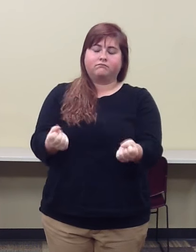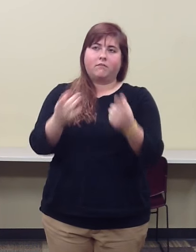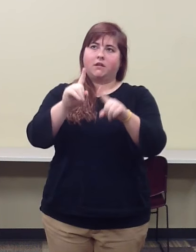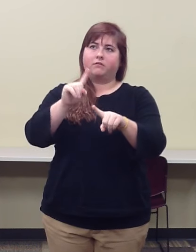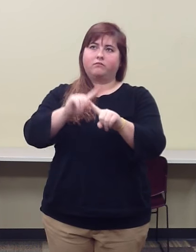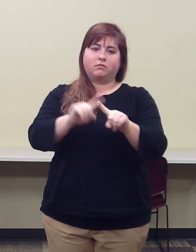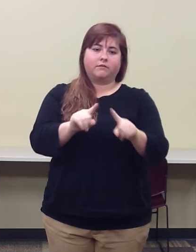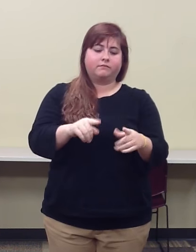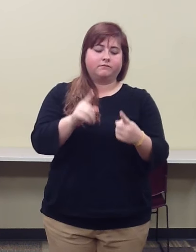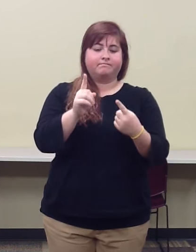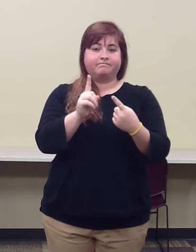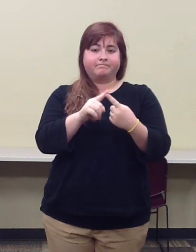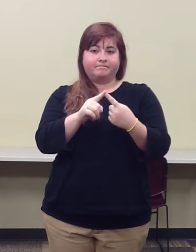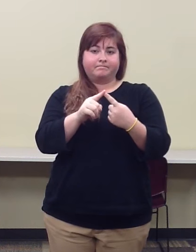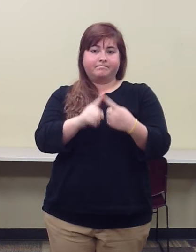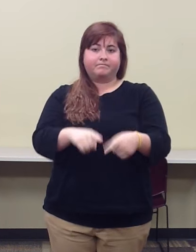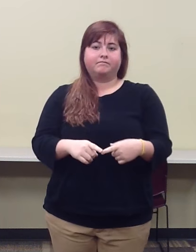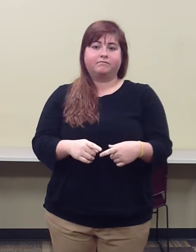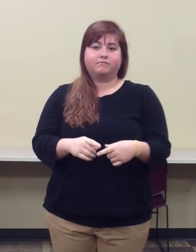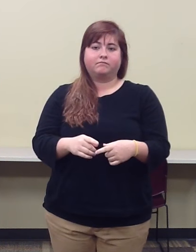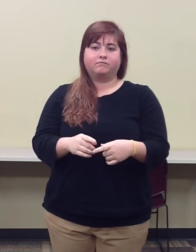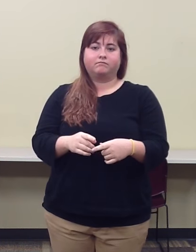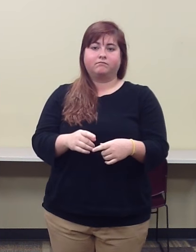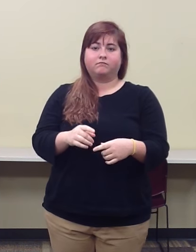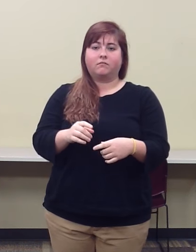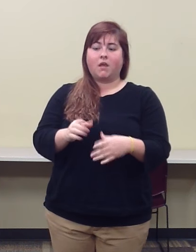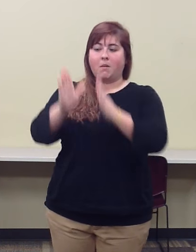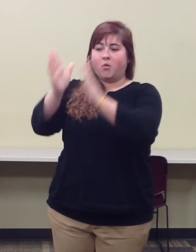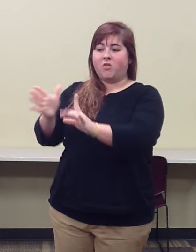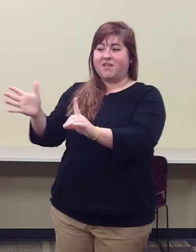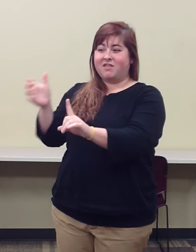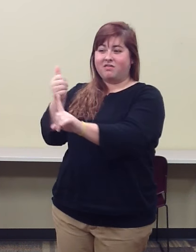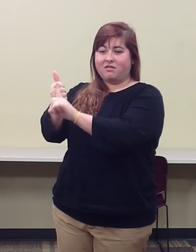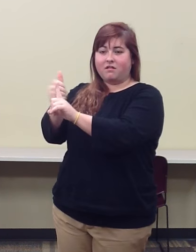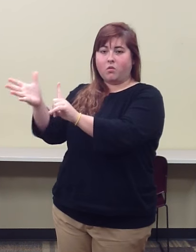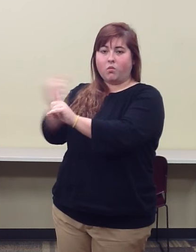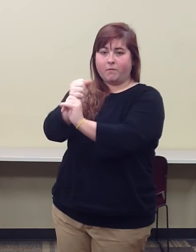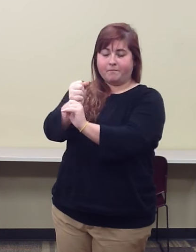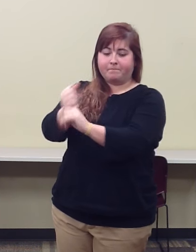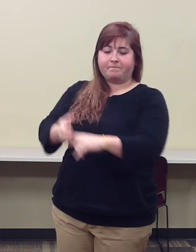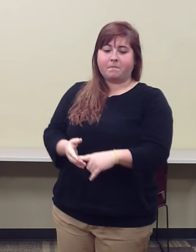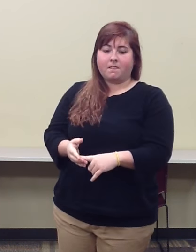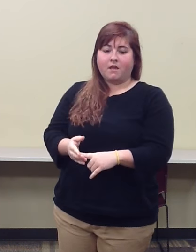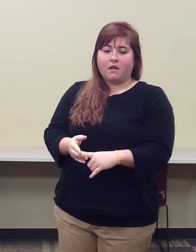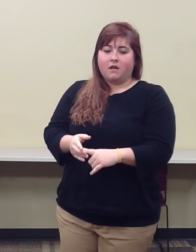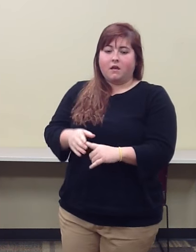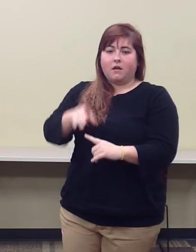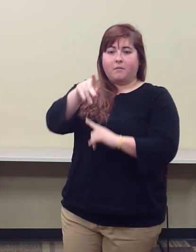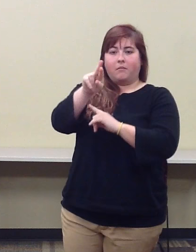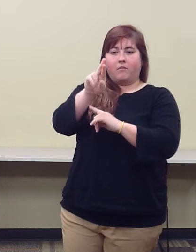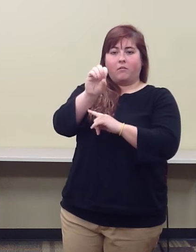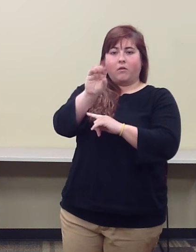with phase one. When a person is arrested, there's probable cause to believe that he or she has committed a